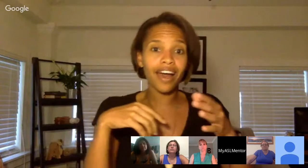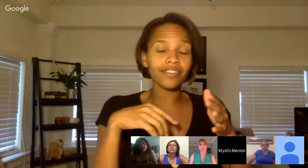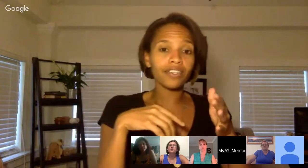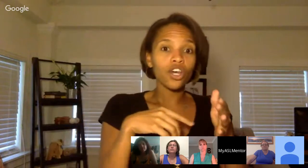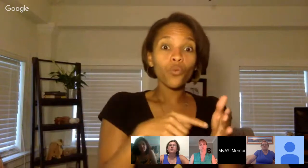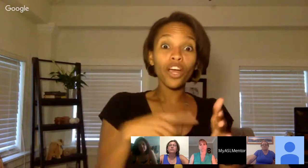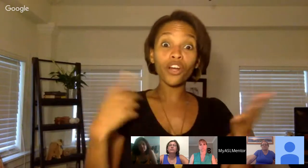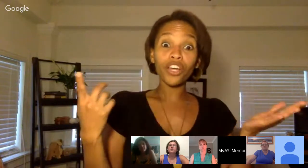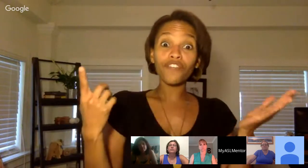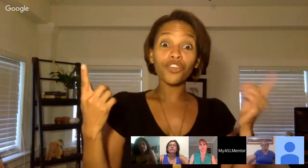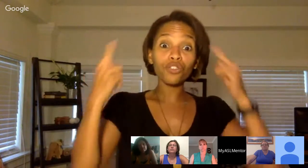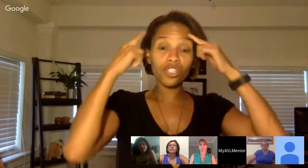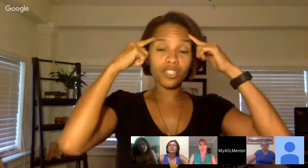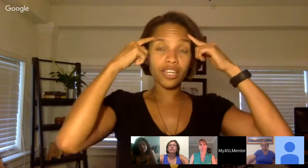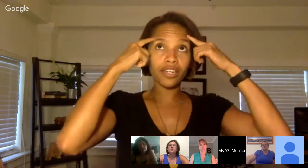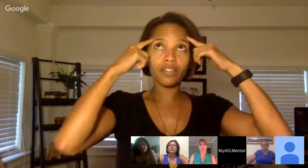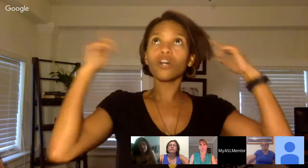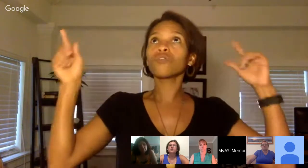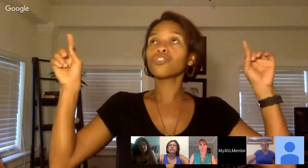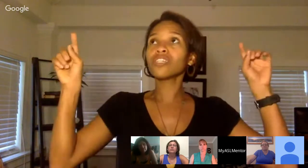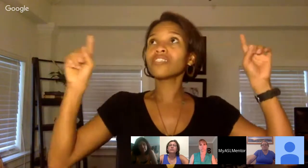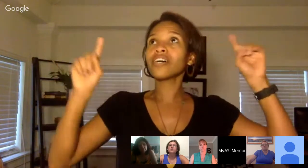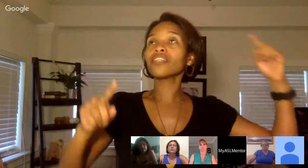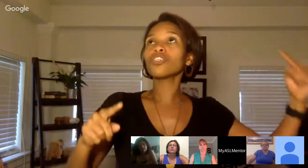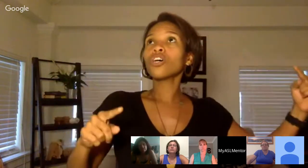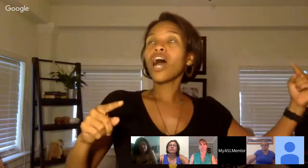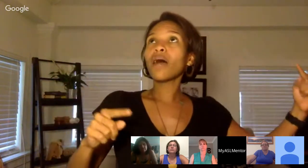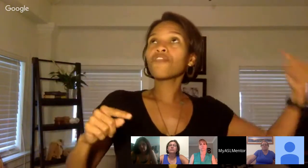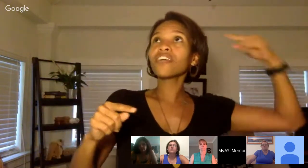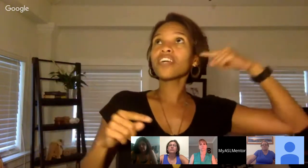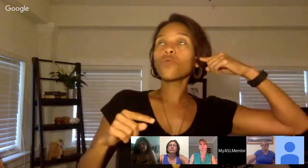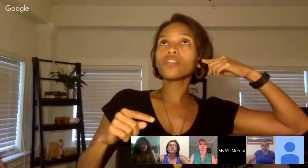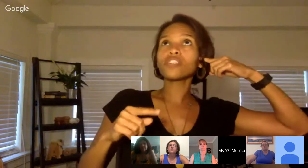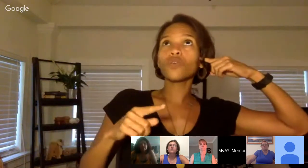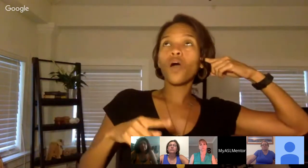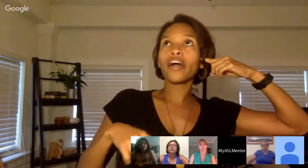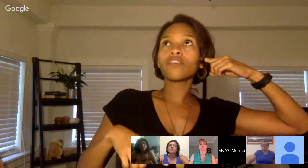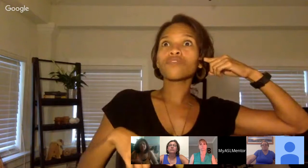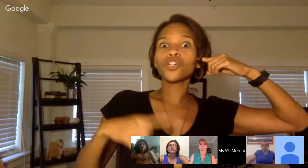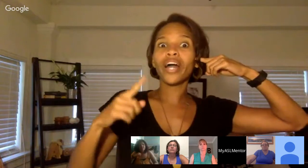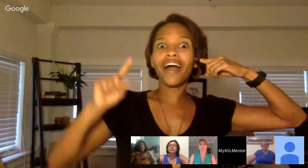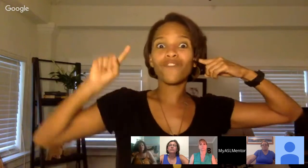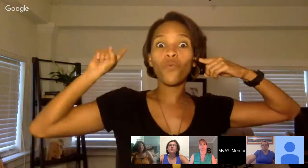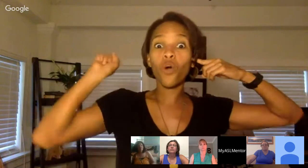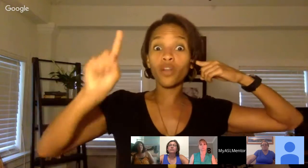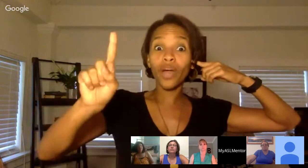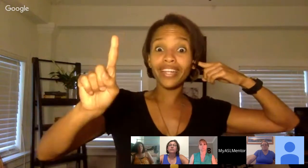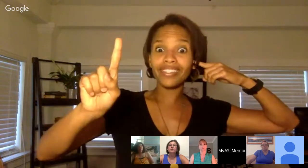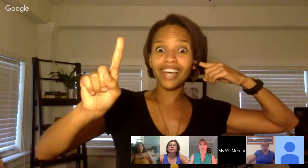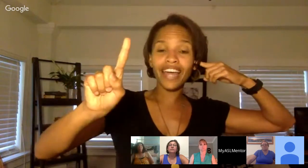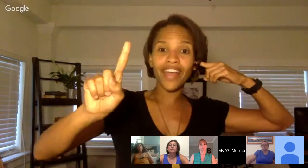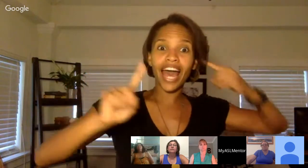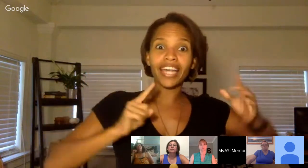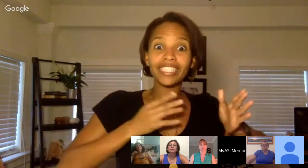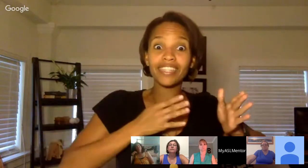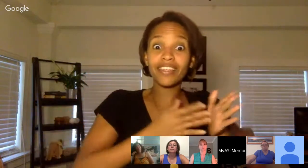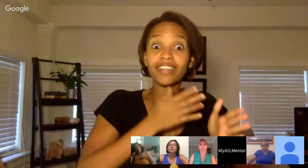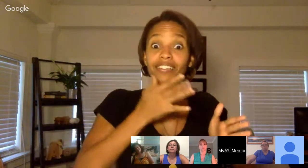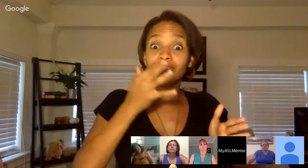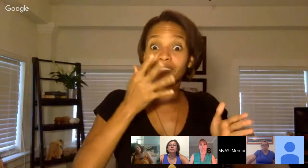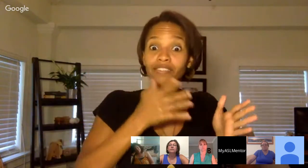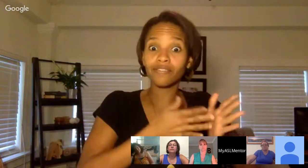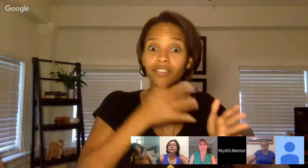is that where if you just think, oh, she said, I'm thinking once in a while, so I have one way to sign that, and